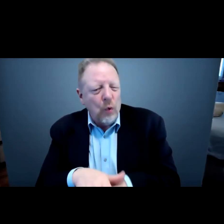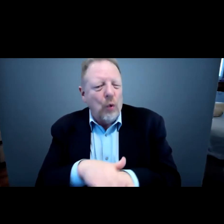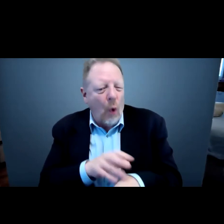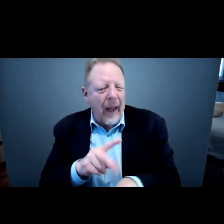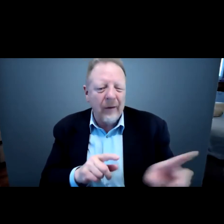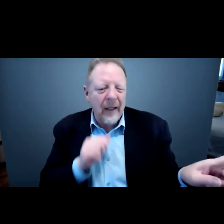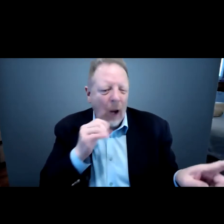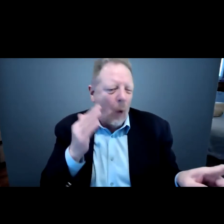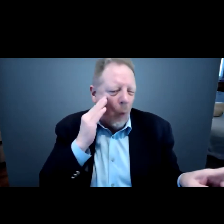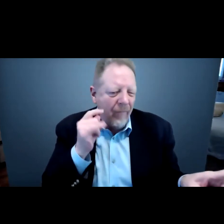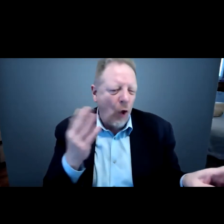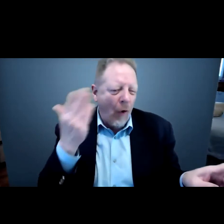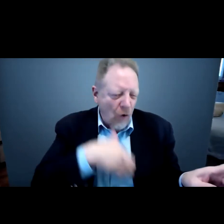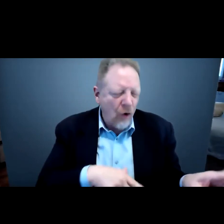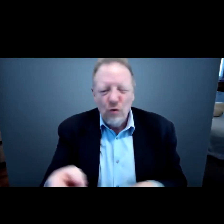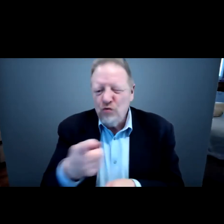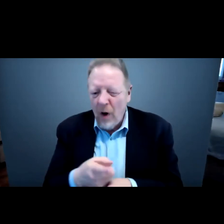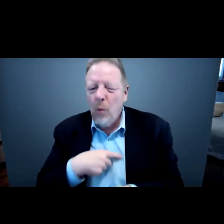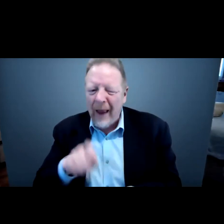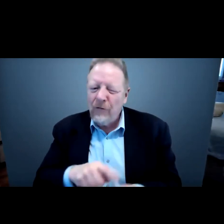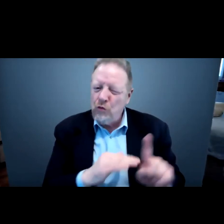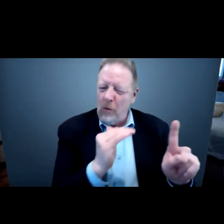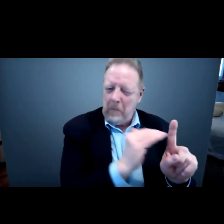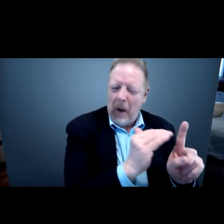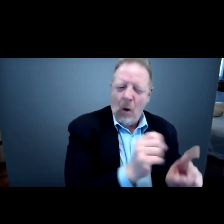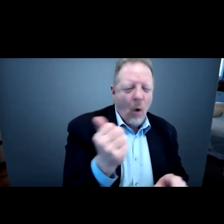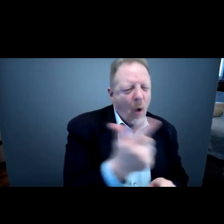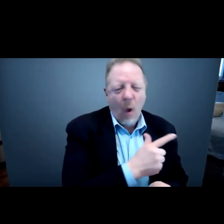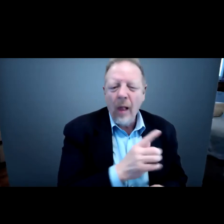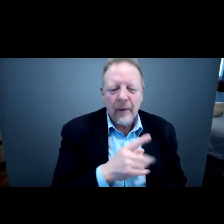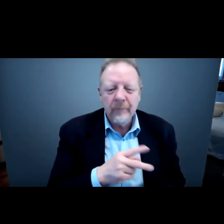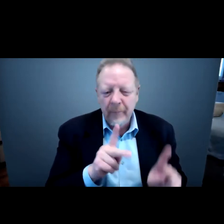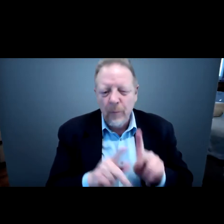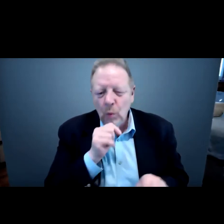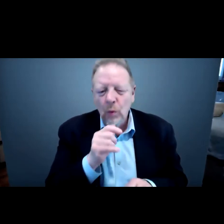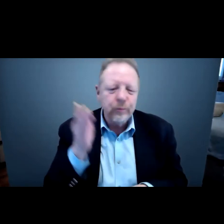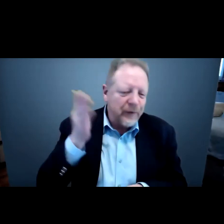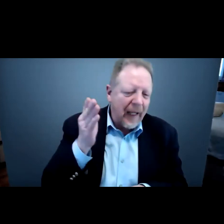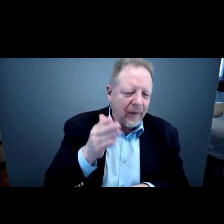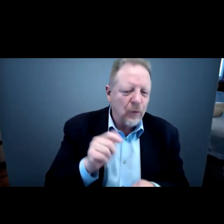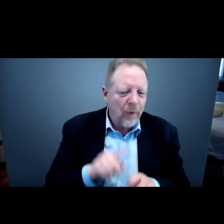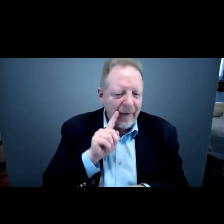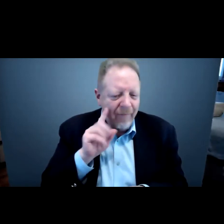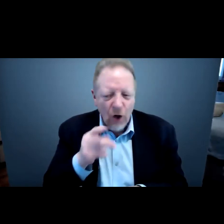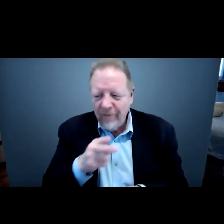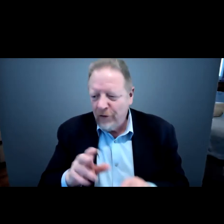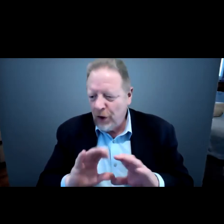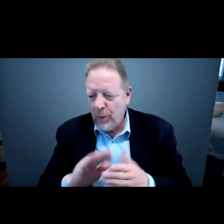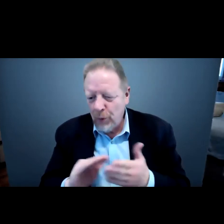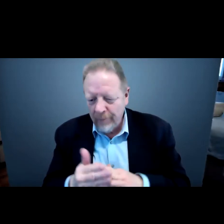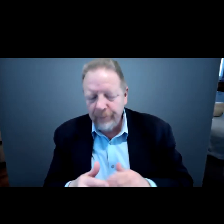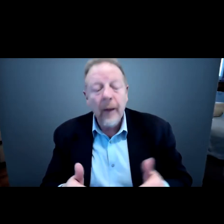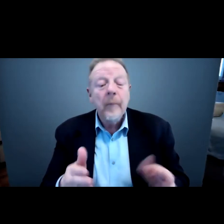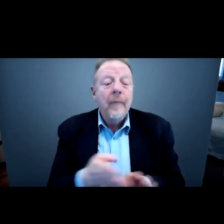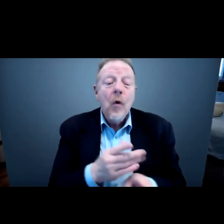remind future presenters. Before we move on to our next webinar topic,